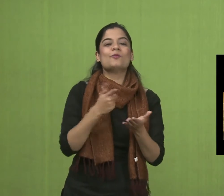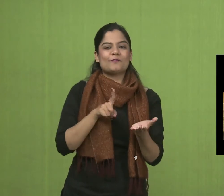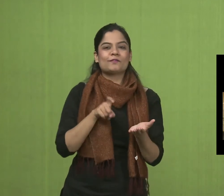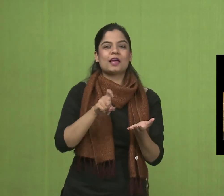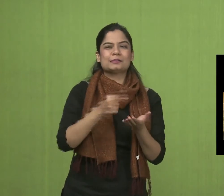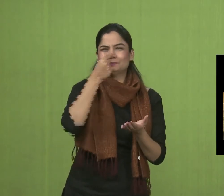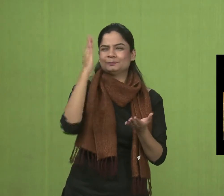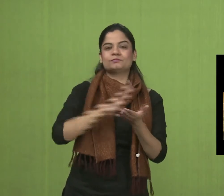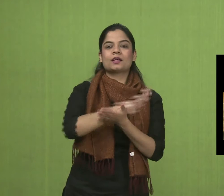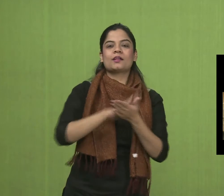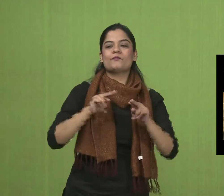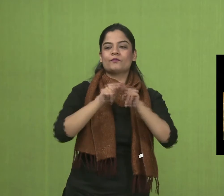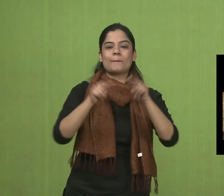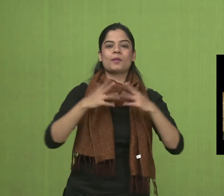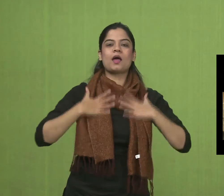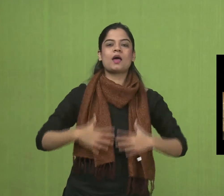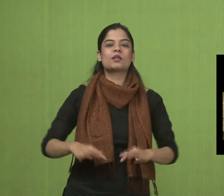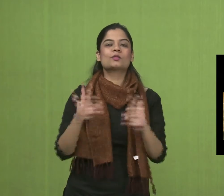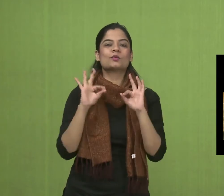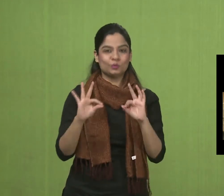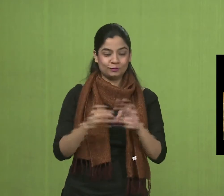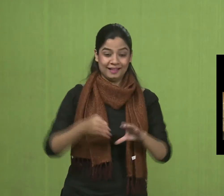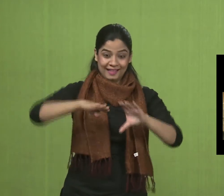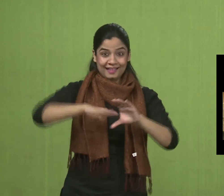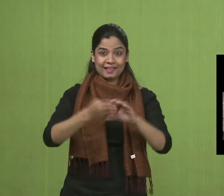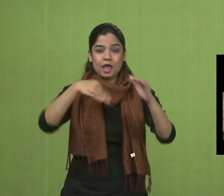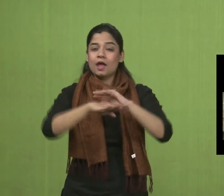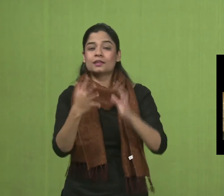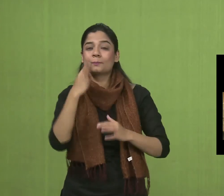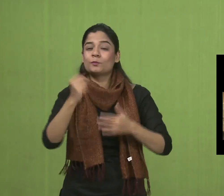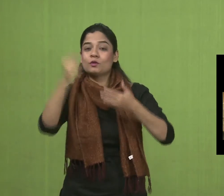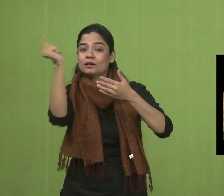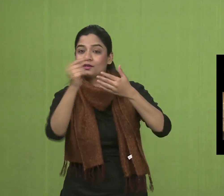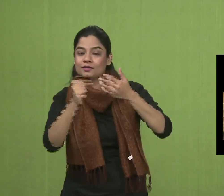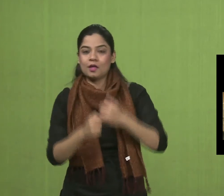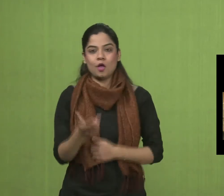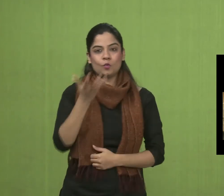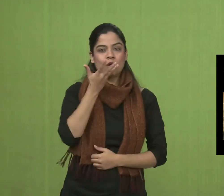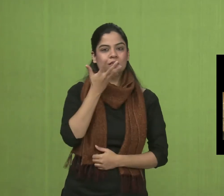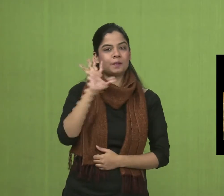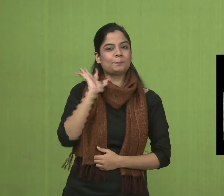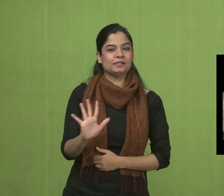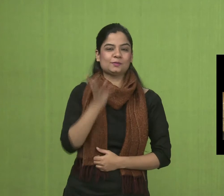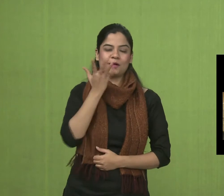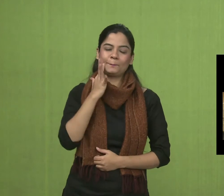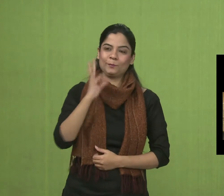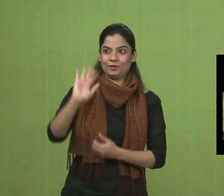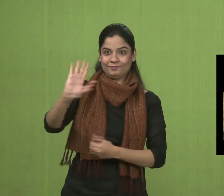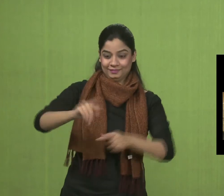any sickness. So while washing the utensils, just remember water availability is there in the kitchen. The sink is there and you can